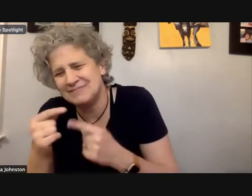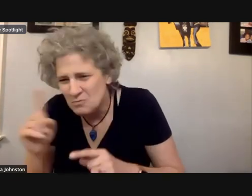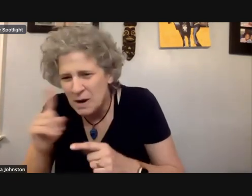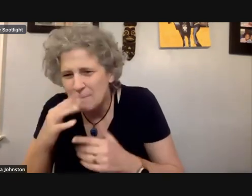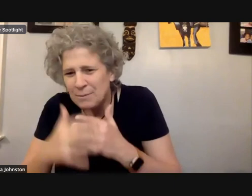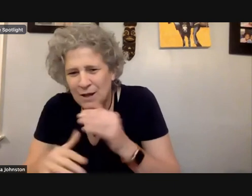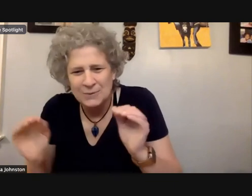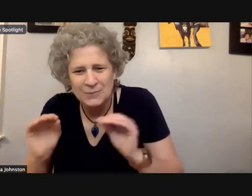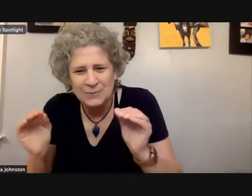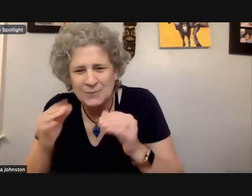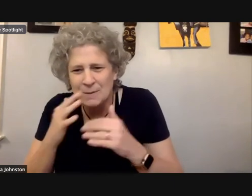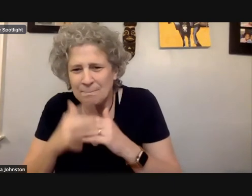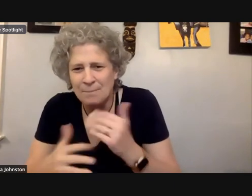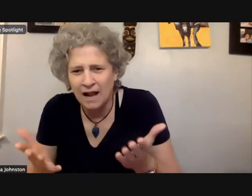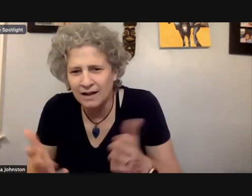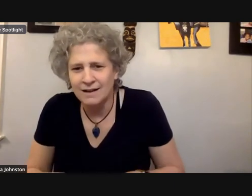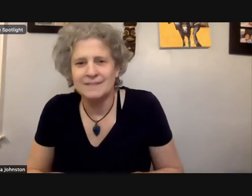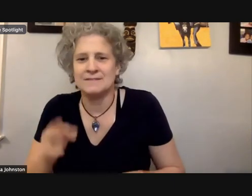one. So,